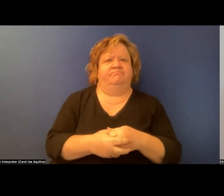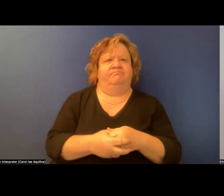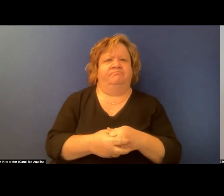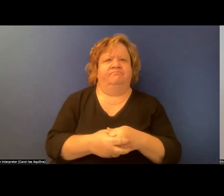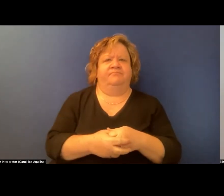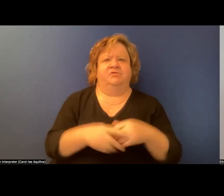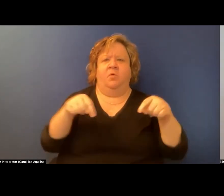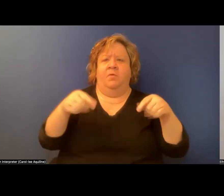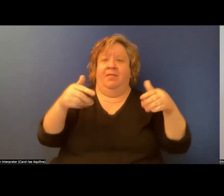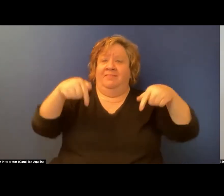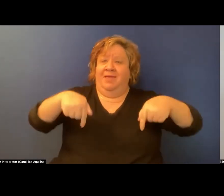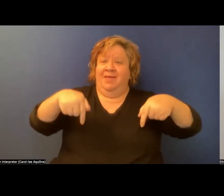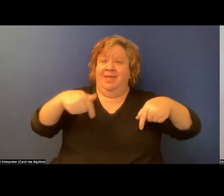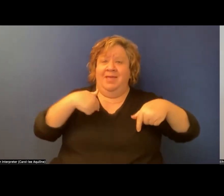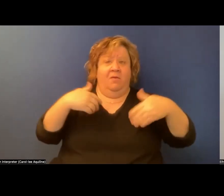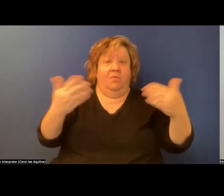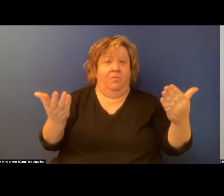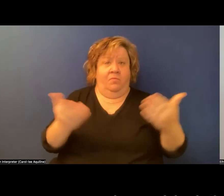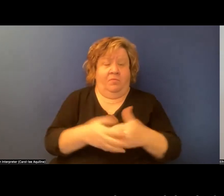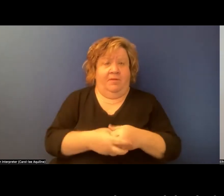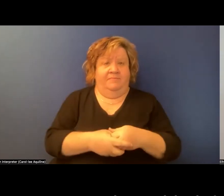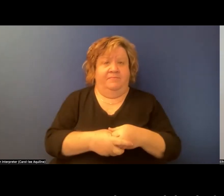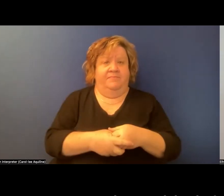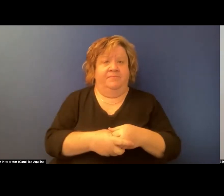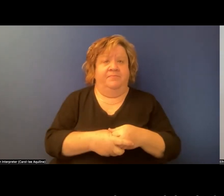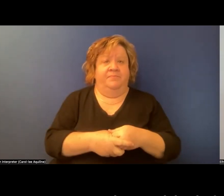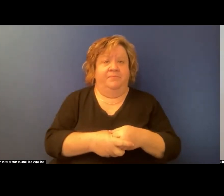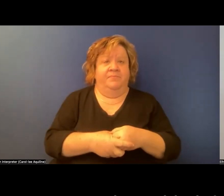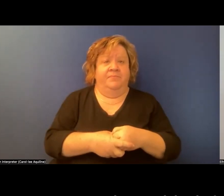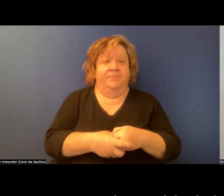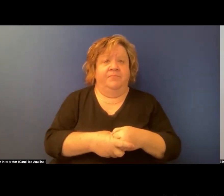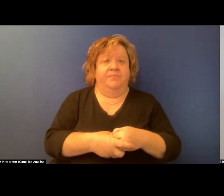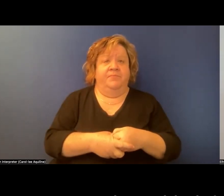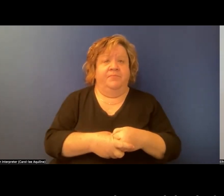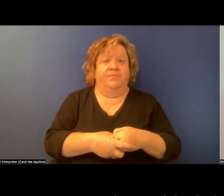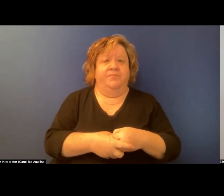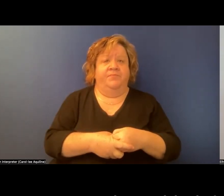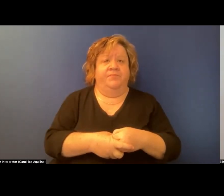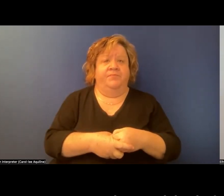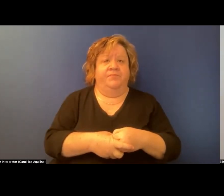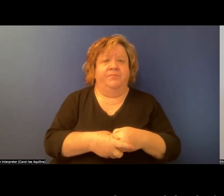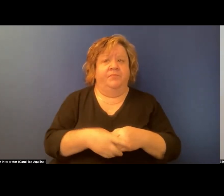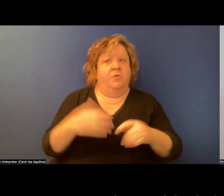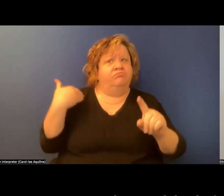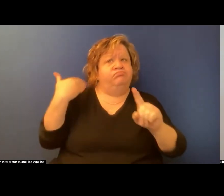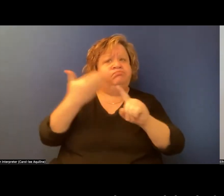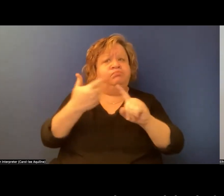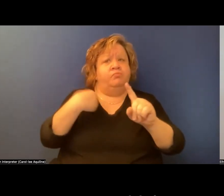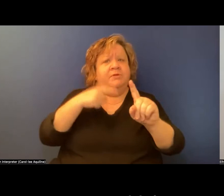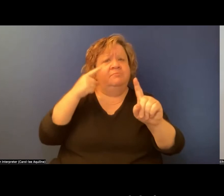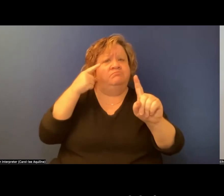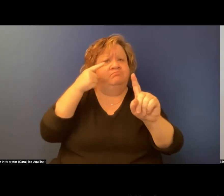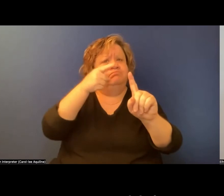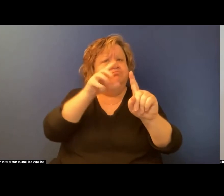first important achievement, in my opinion, is the official presence of persons with